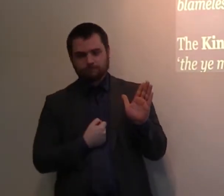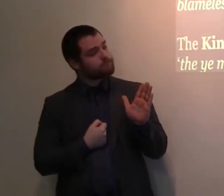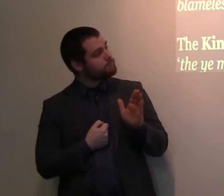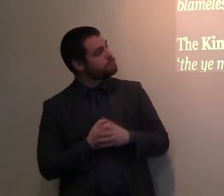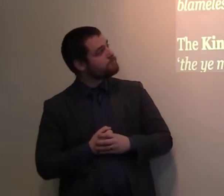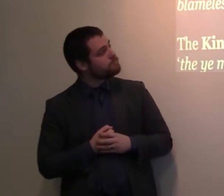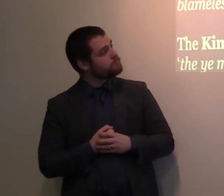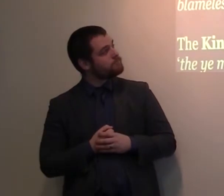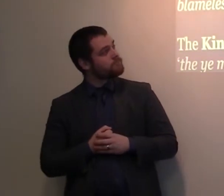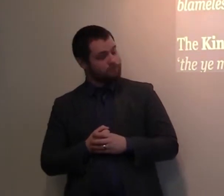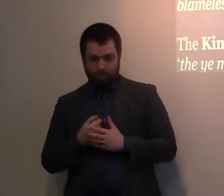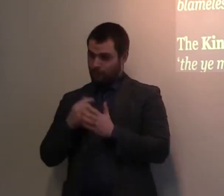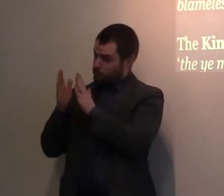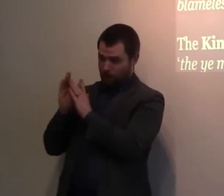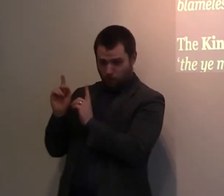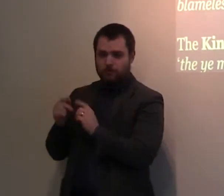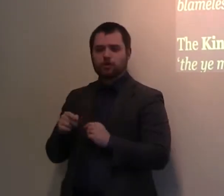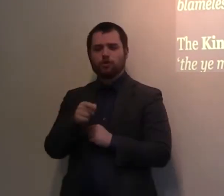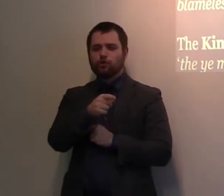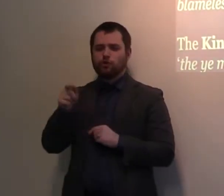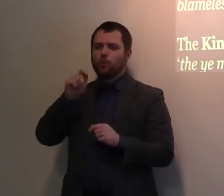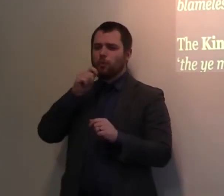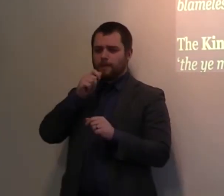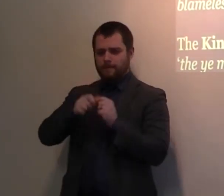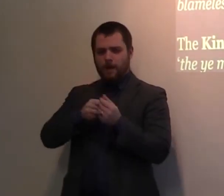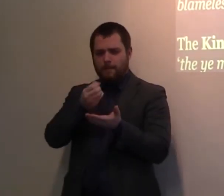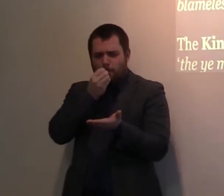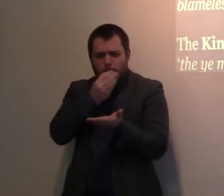that you will be pure and blameless for the coming of Christ.